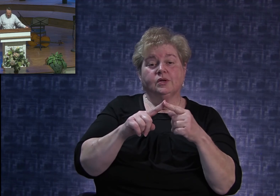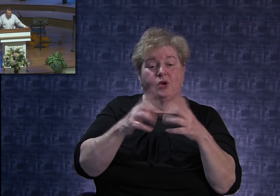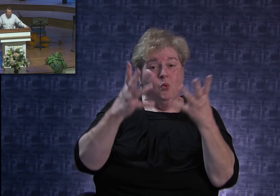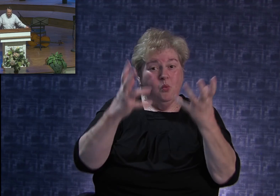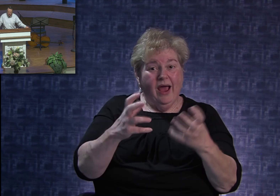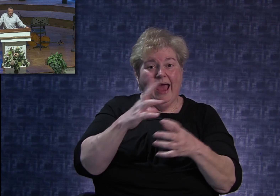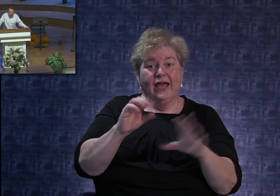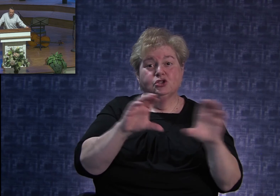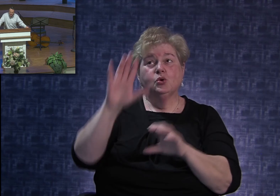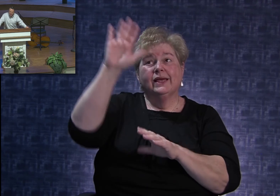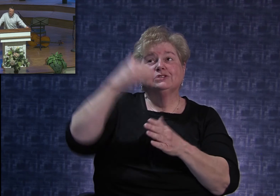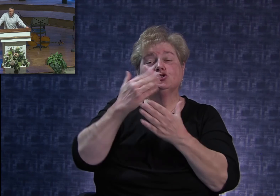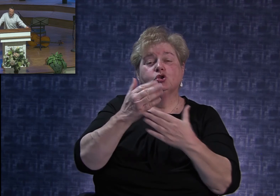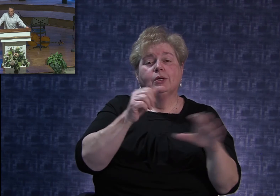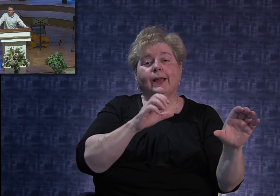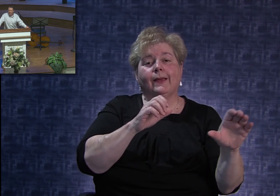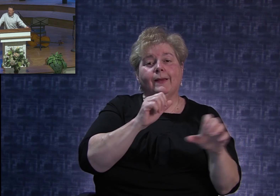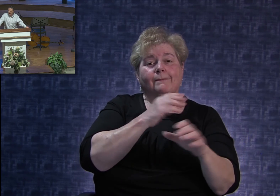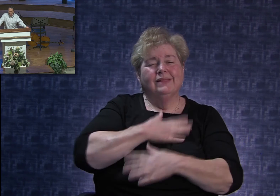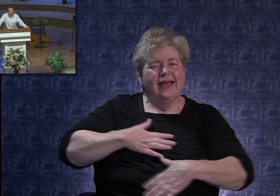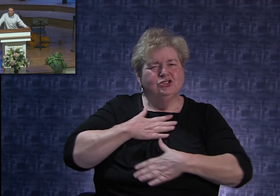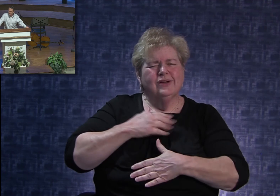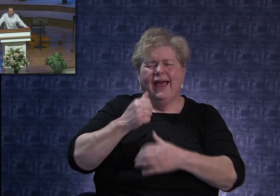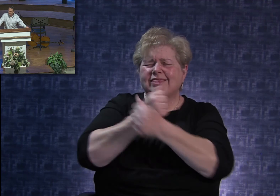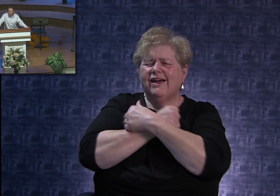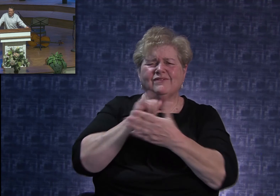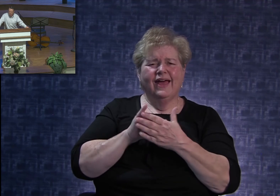for his good pleasure. I love that.